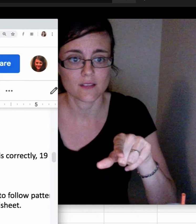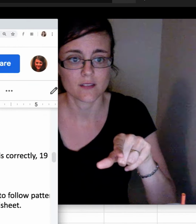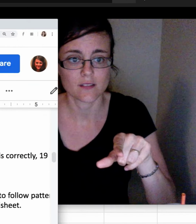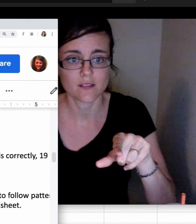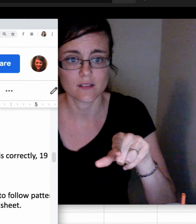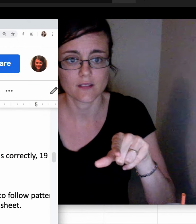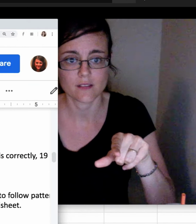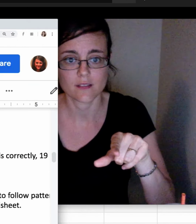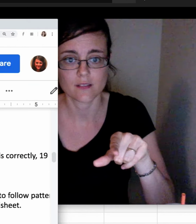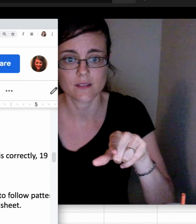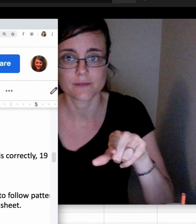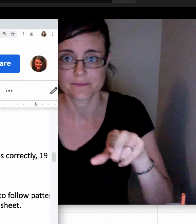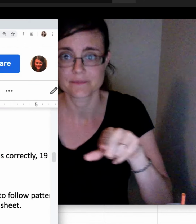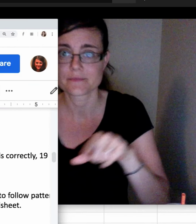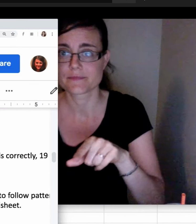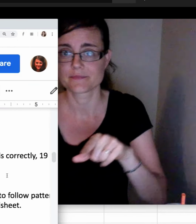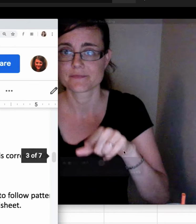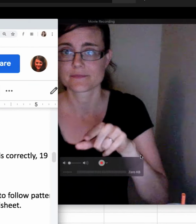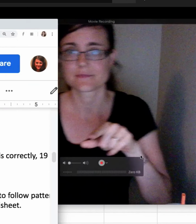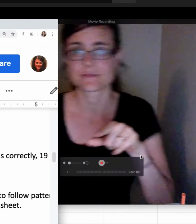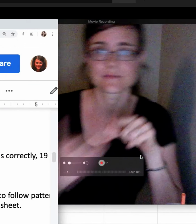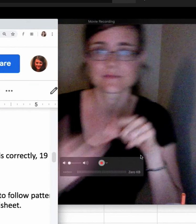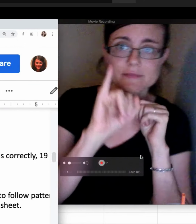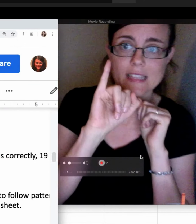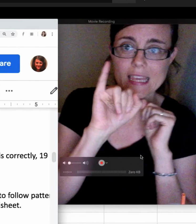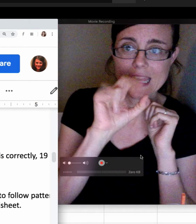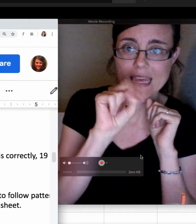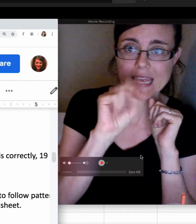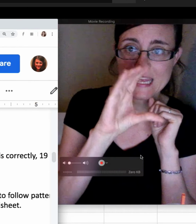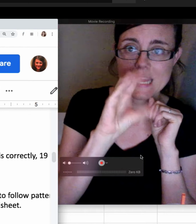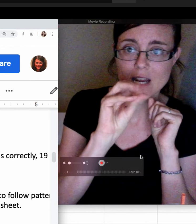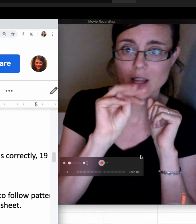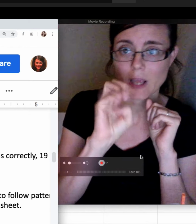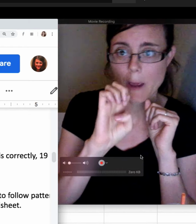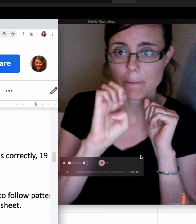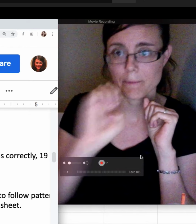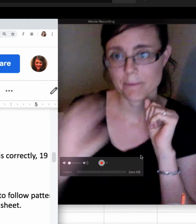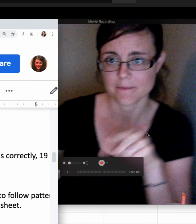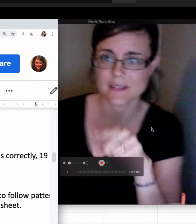then what it says at 17